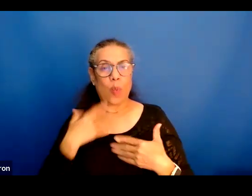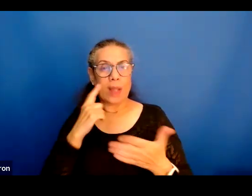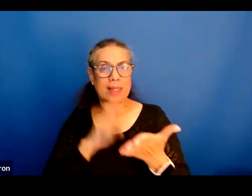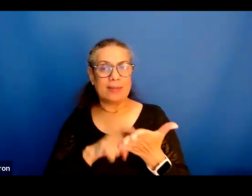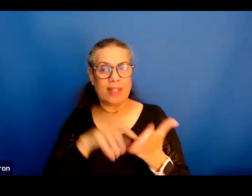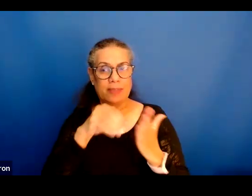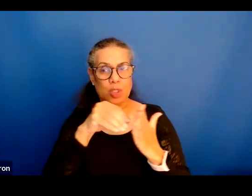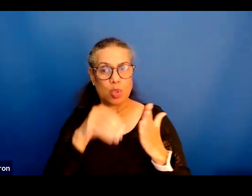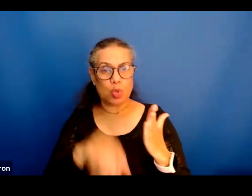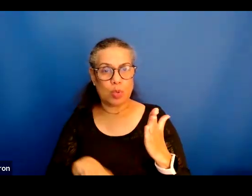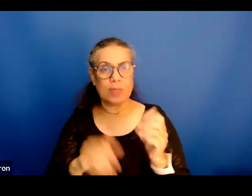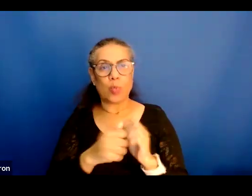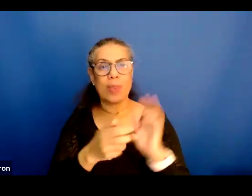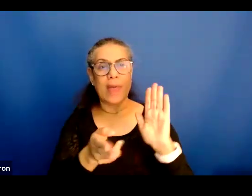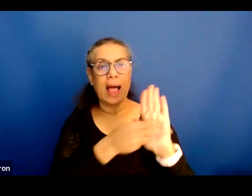by a label.